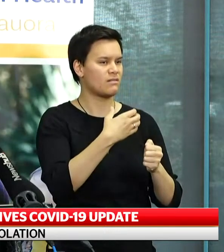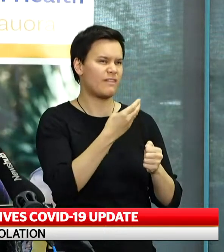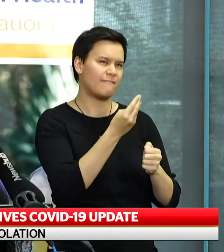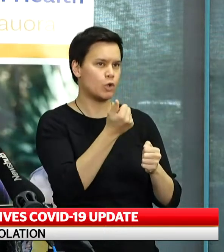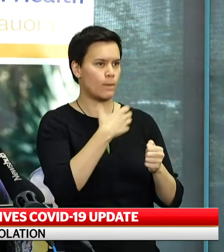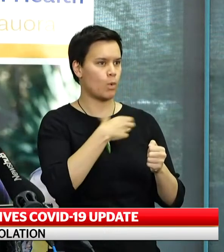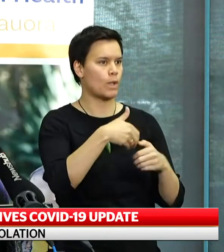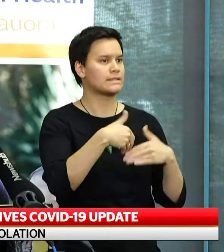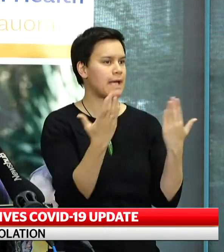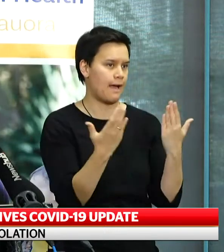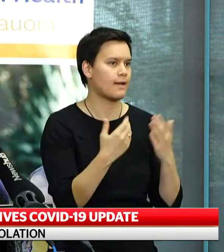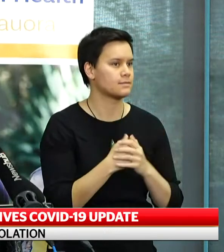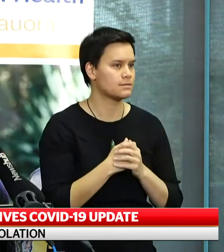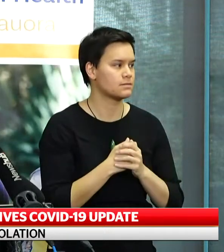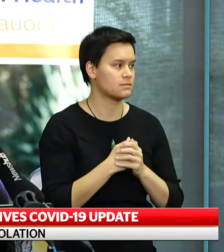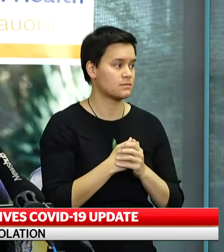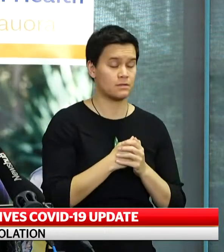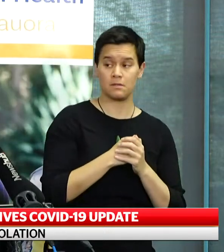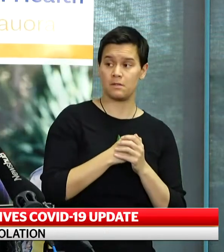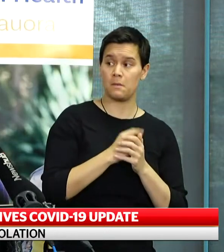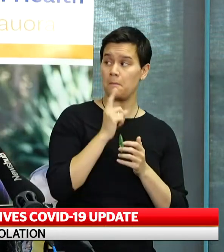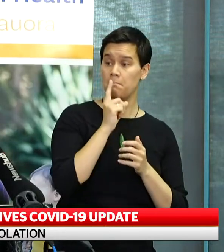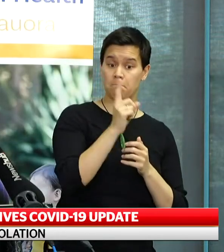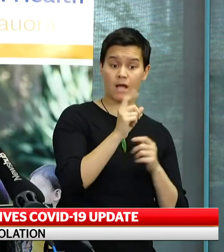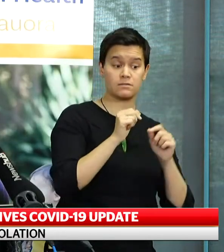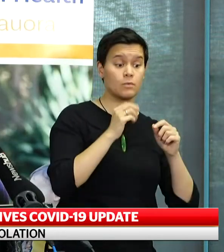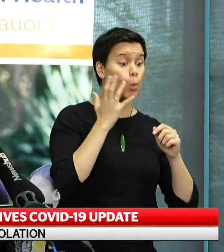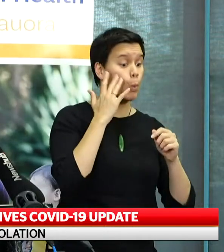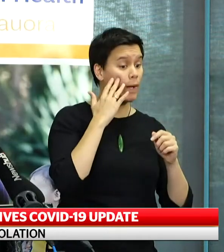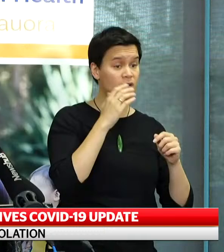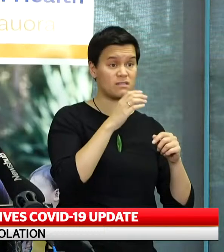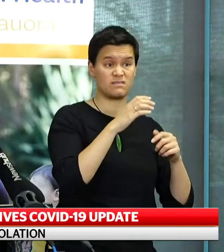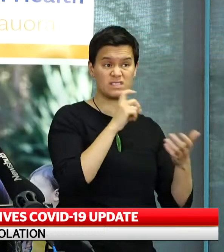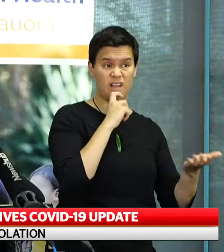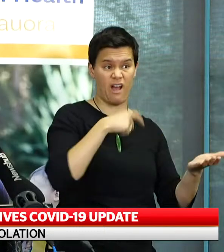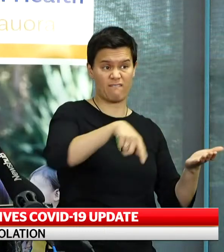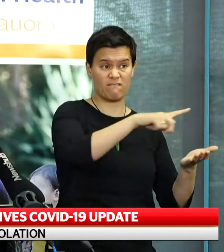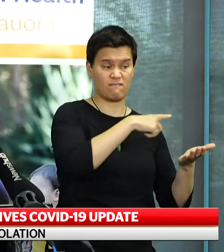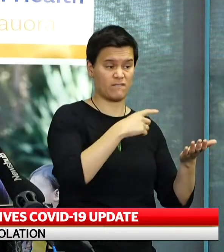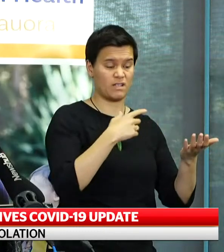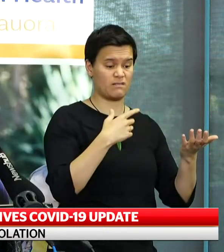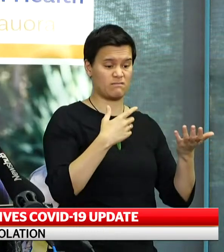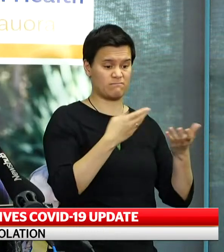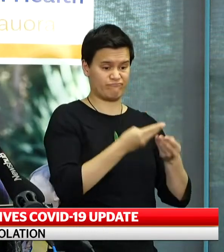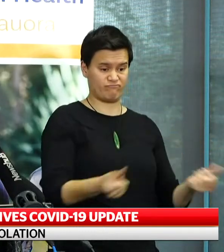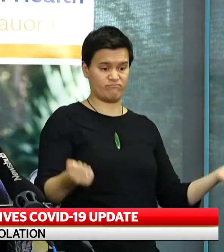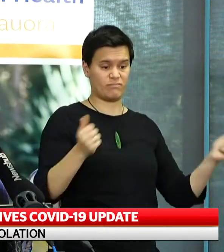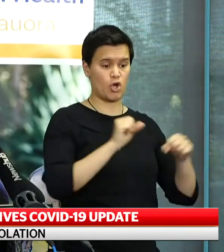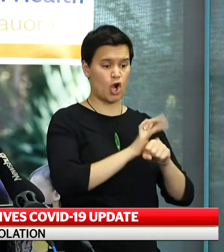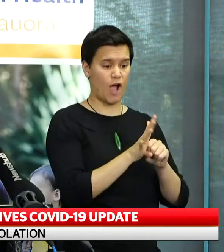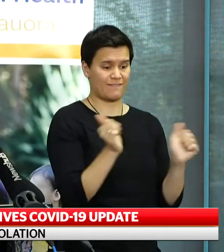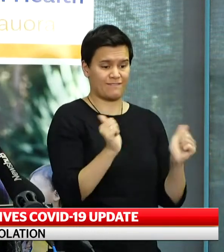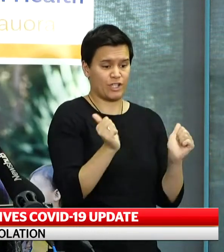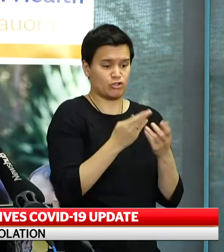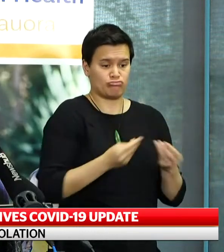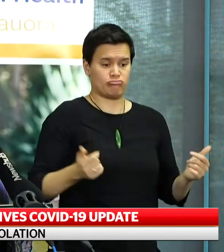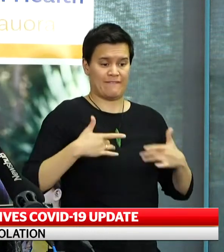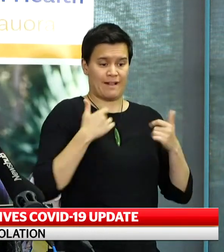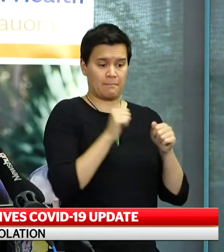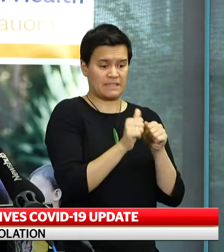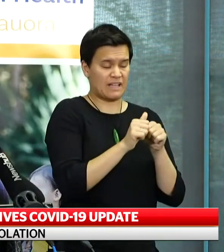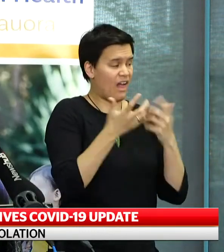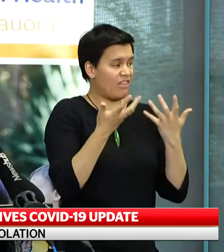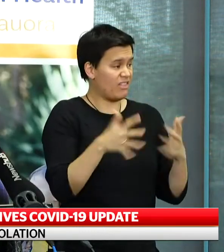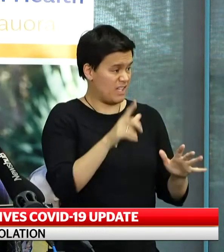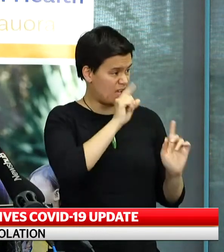everybody on day 6. But they'll be considered clear of the virus at that point, and they're therefore able to be released? Decision to be taken once we have the